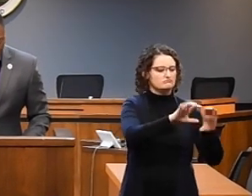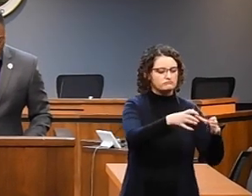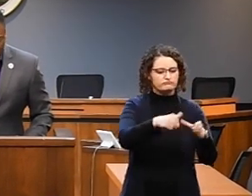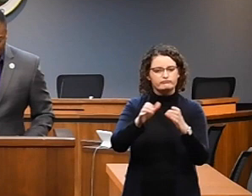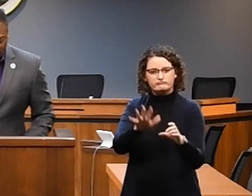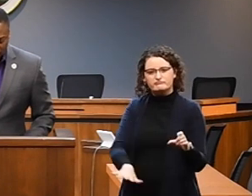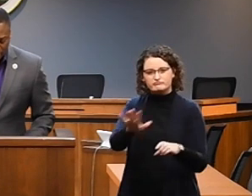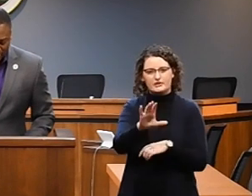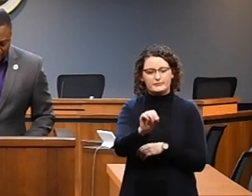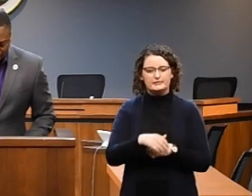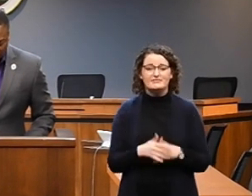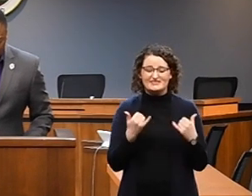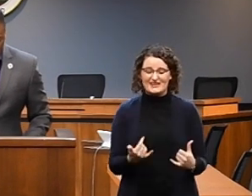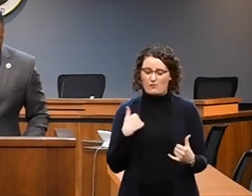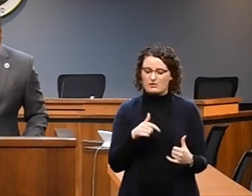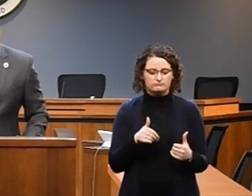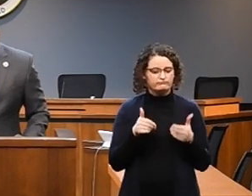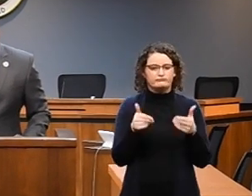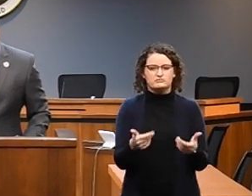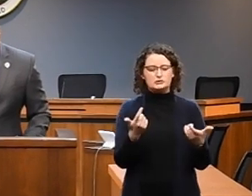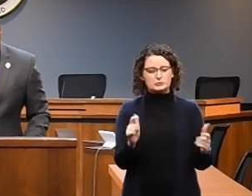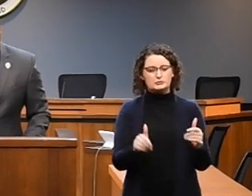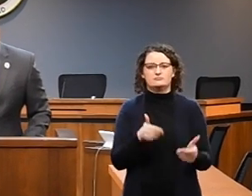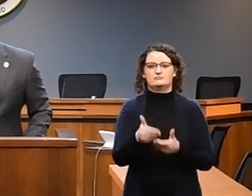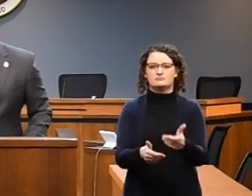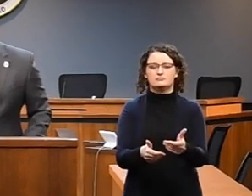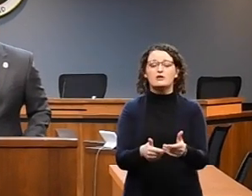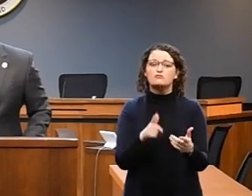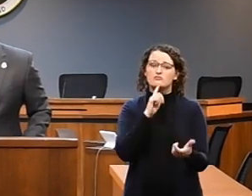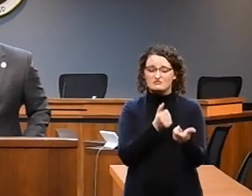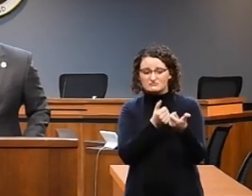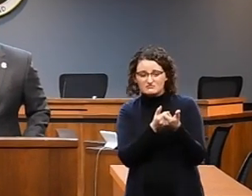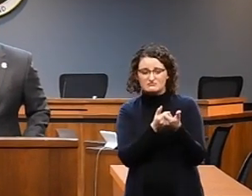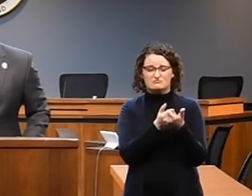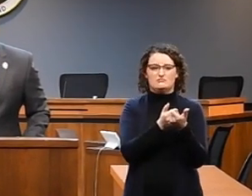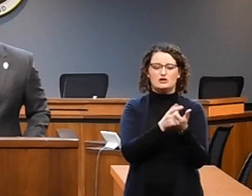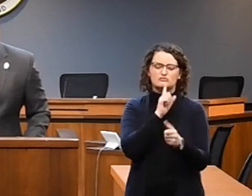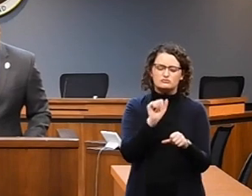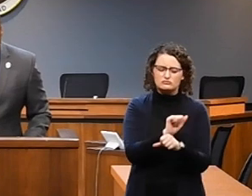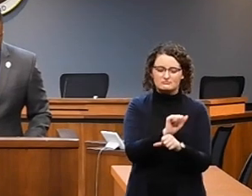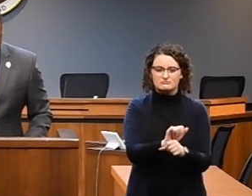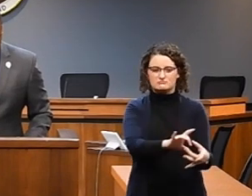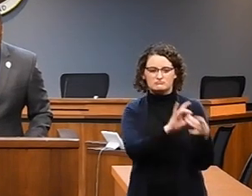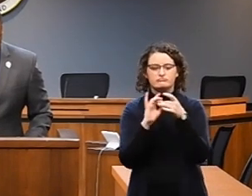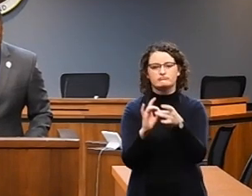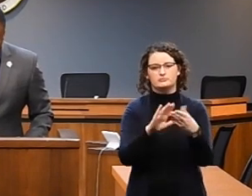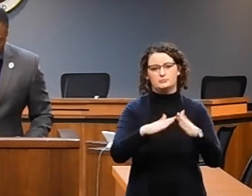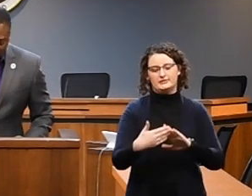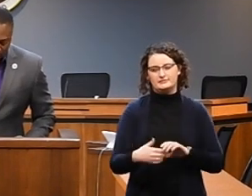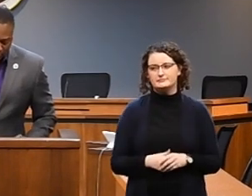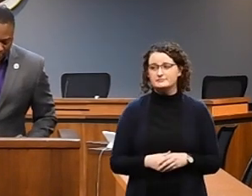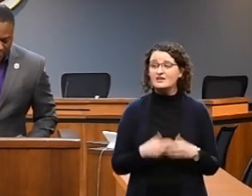Today, we are taking another giant leap in our journey to uphold and foster a truly and united community.